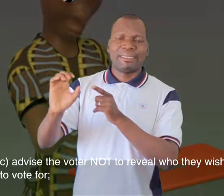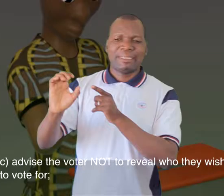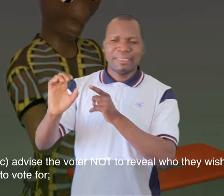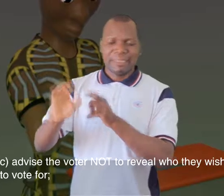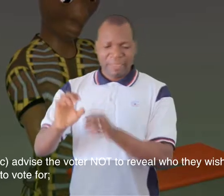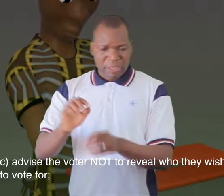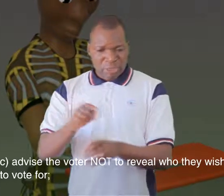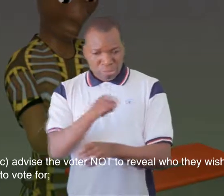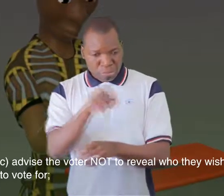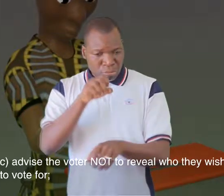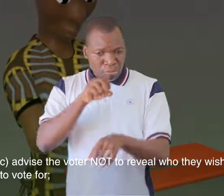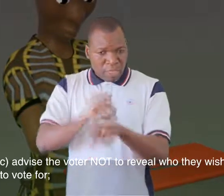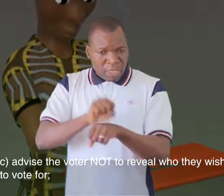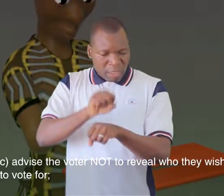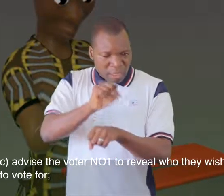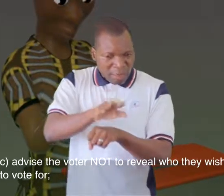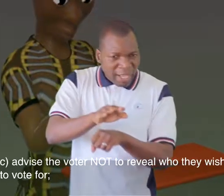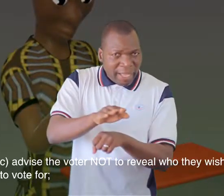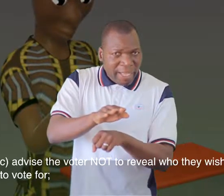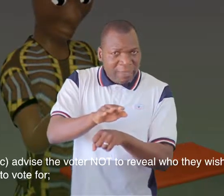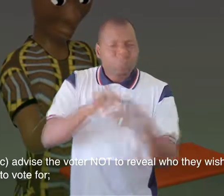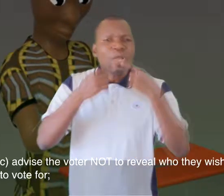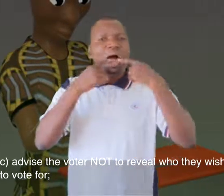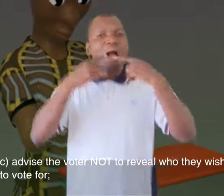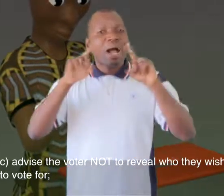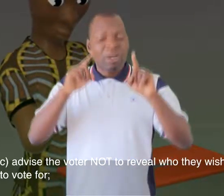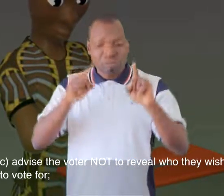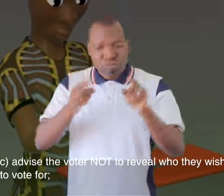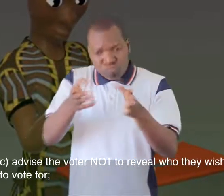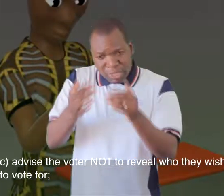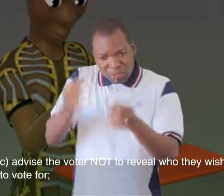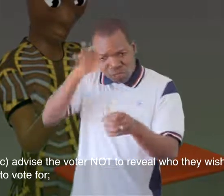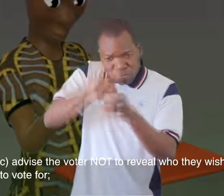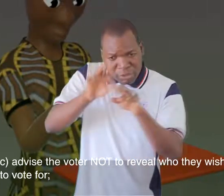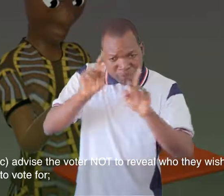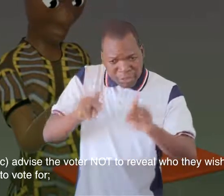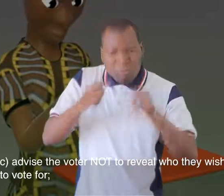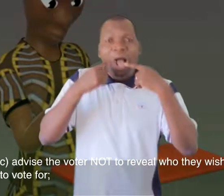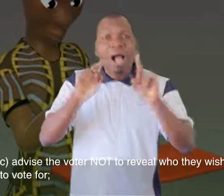C. Advise the voter not to reveal who they wish to vote for.